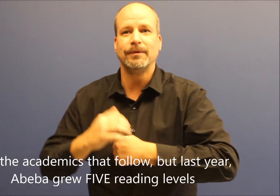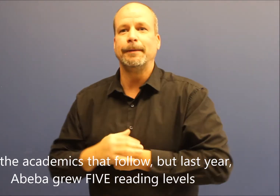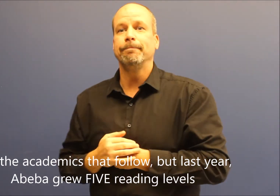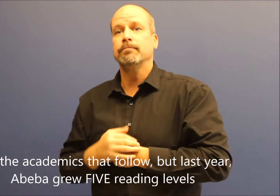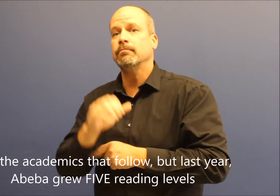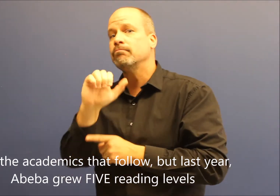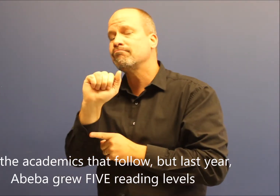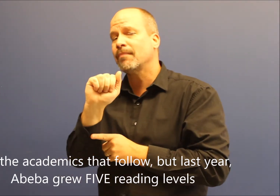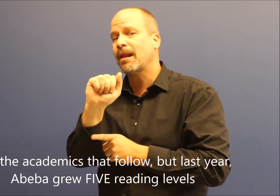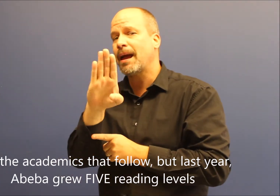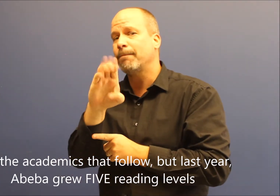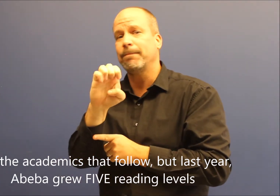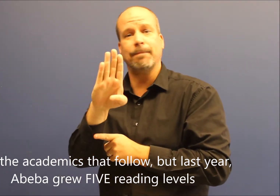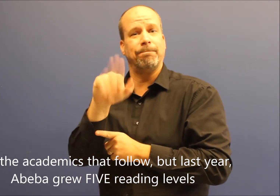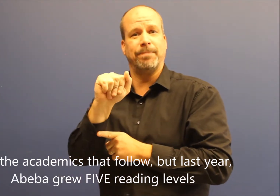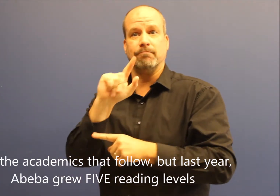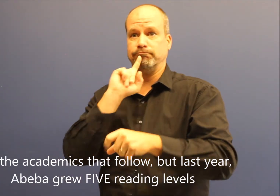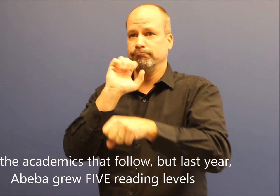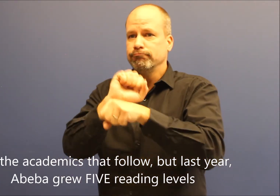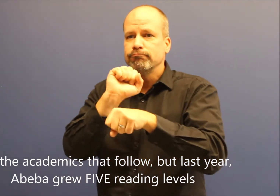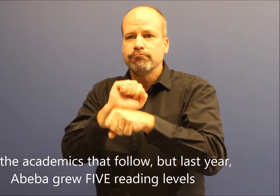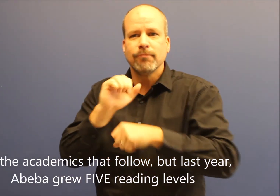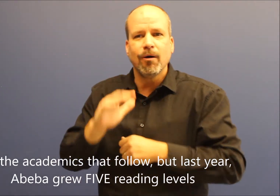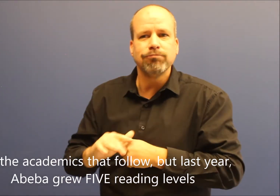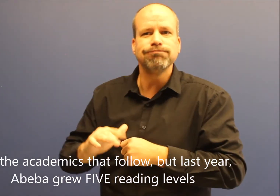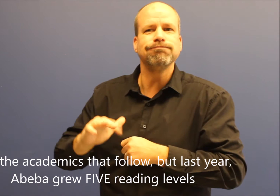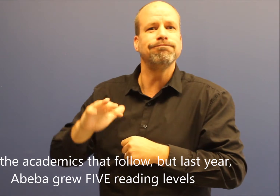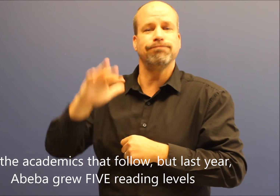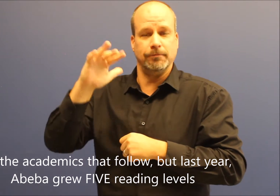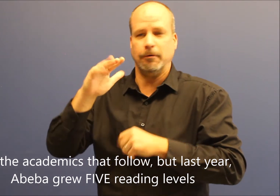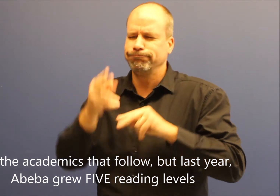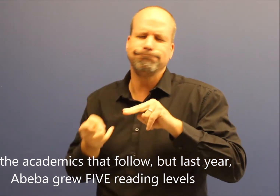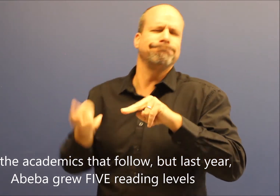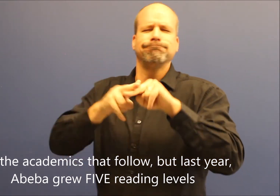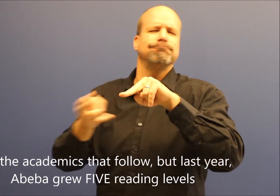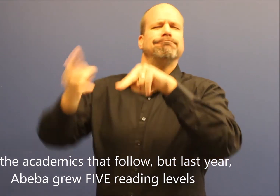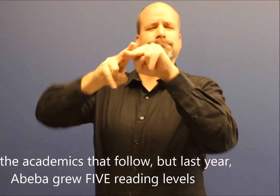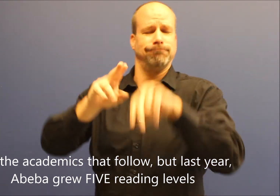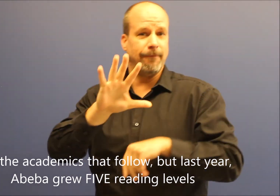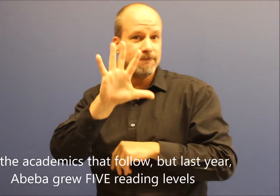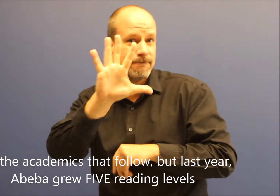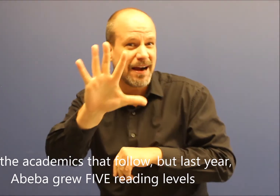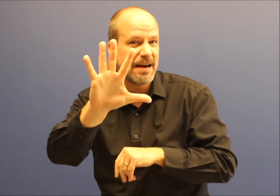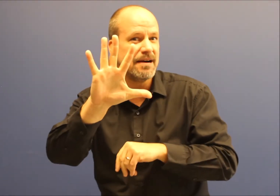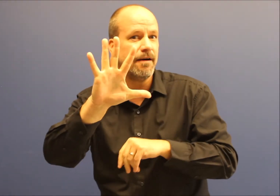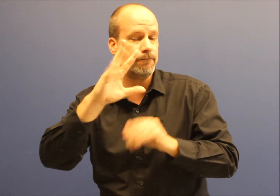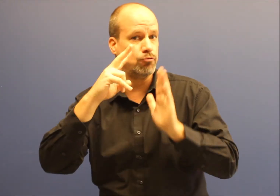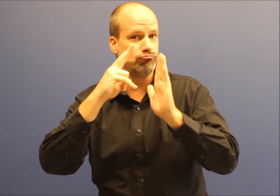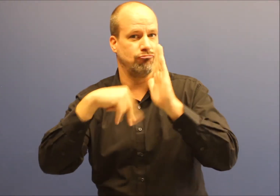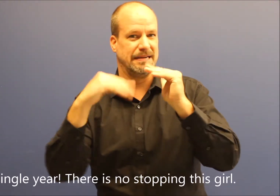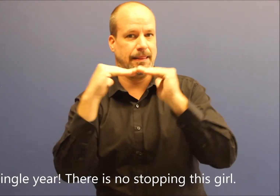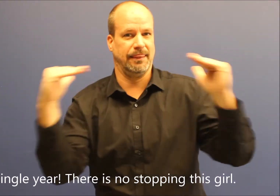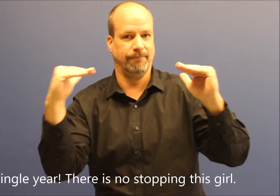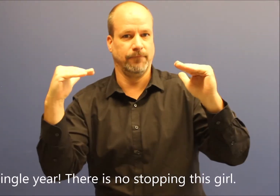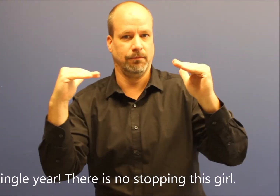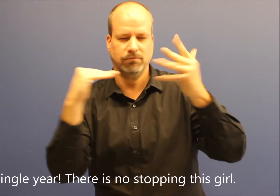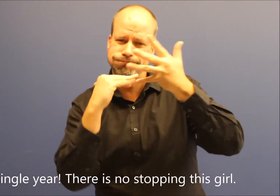that follow. But last year, a baby grew 5 reading levels in a single year.